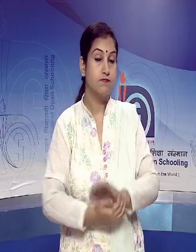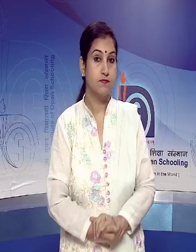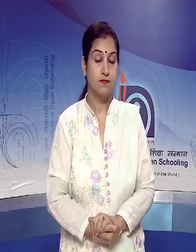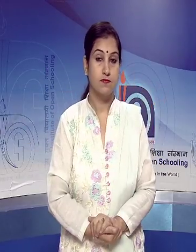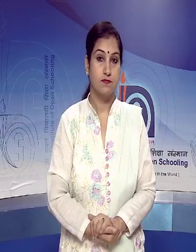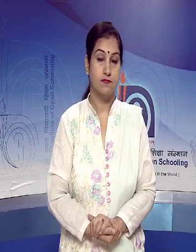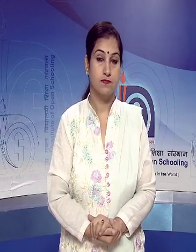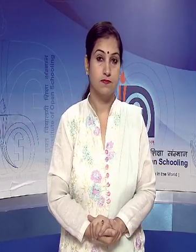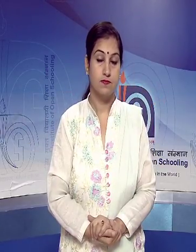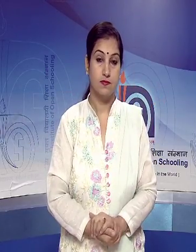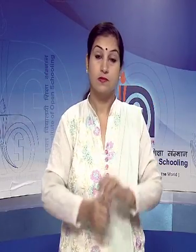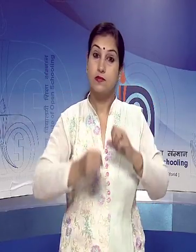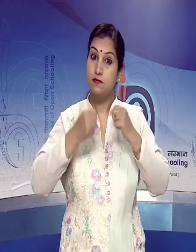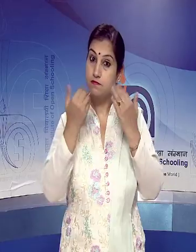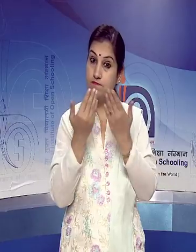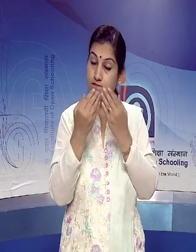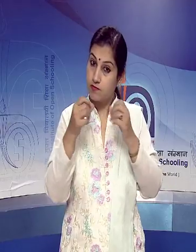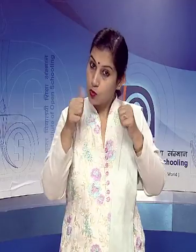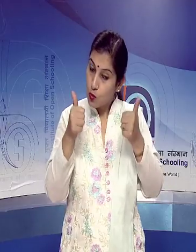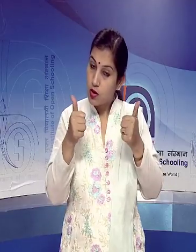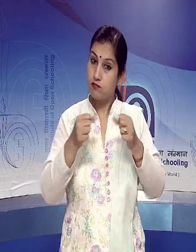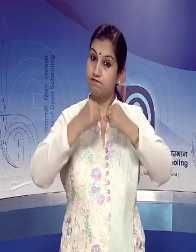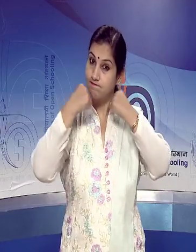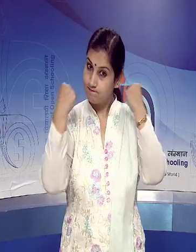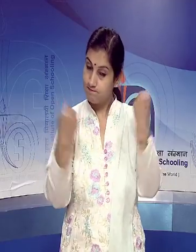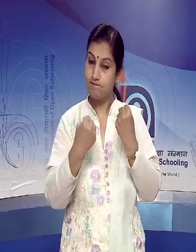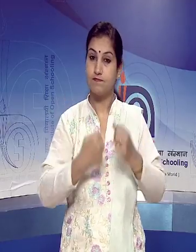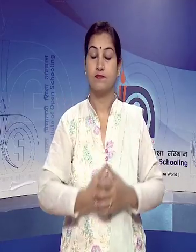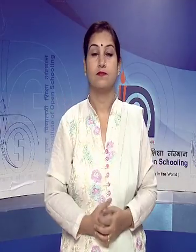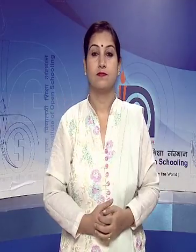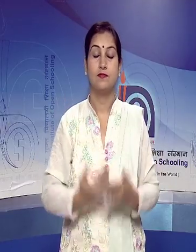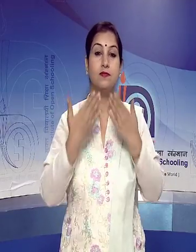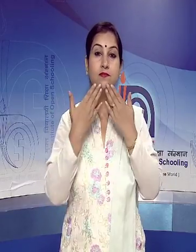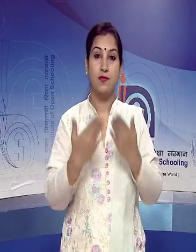study well, work hard. Thank you so much.